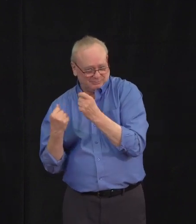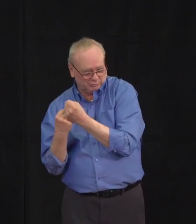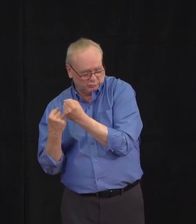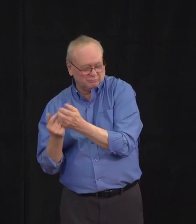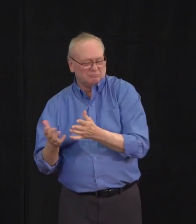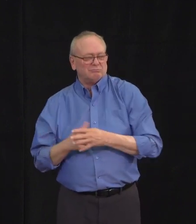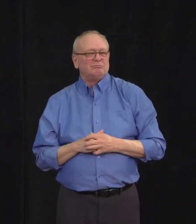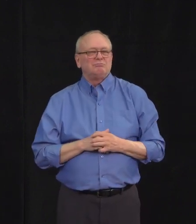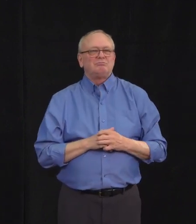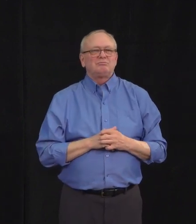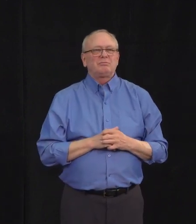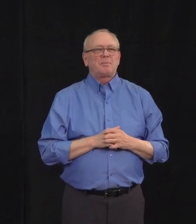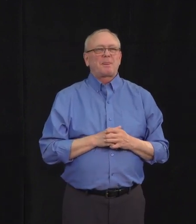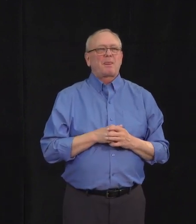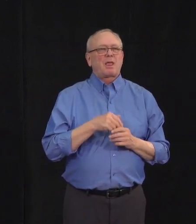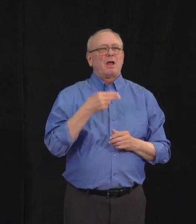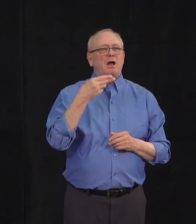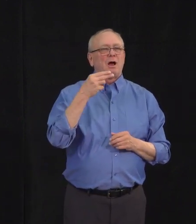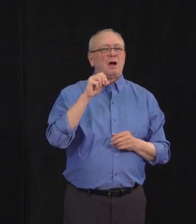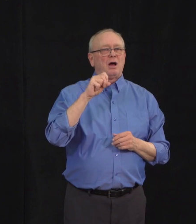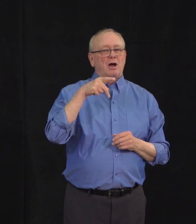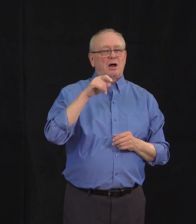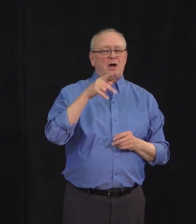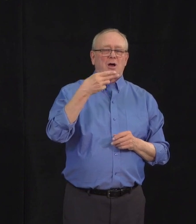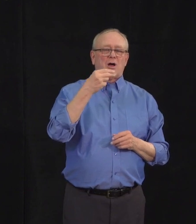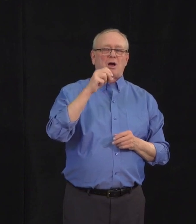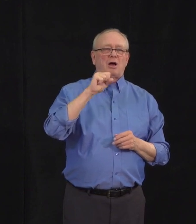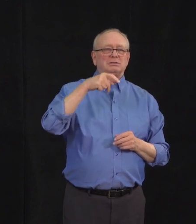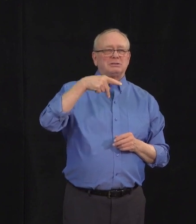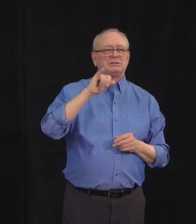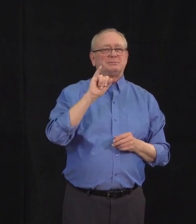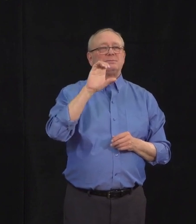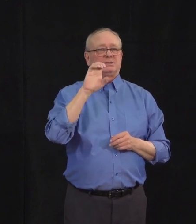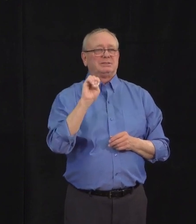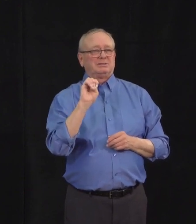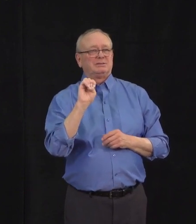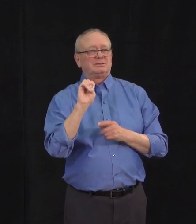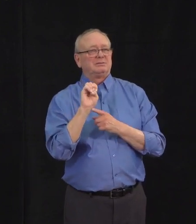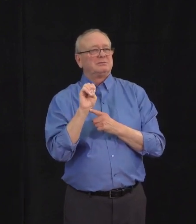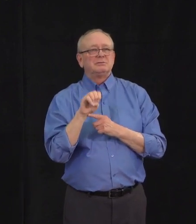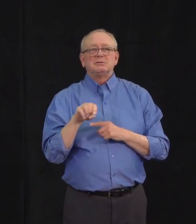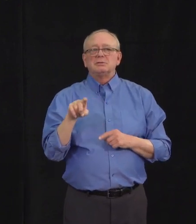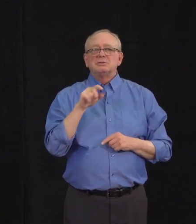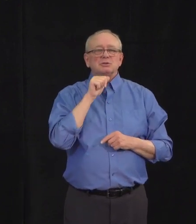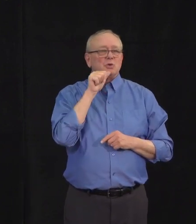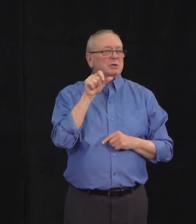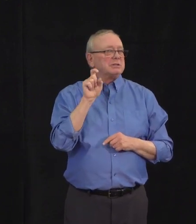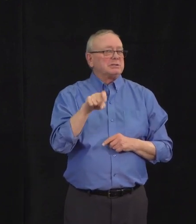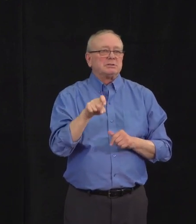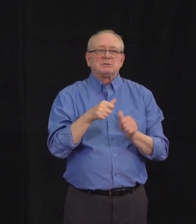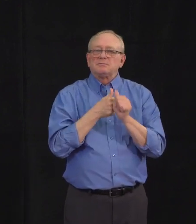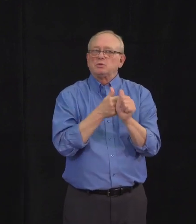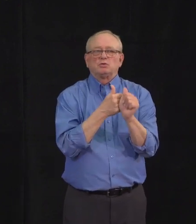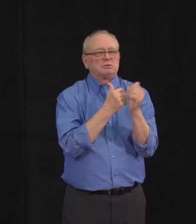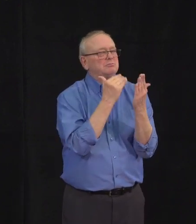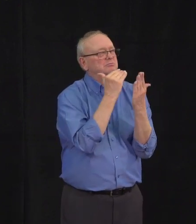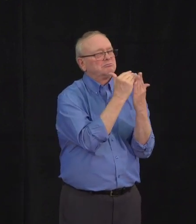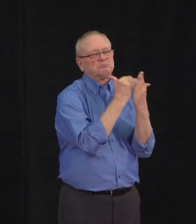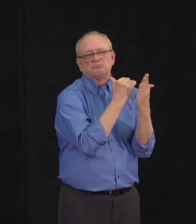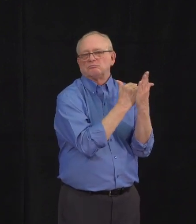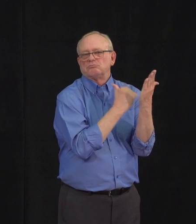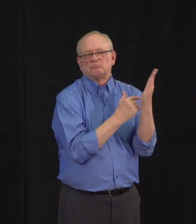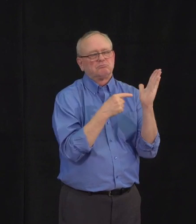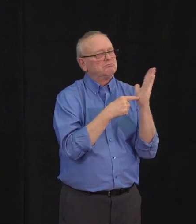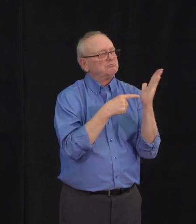hospice facilities are not affected by these orders, and no visitor restrictions are applicable to hospice